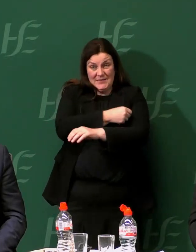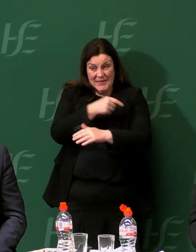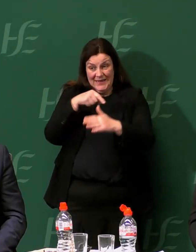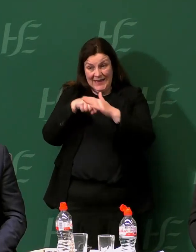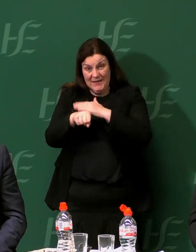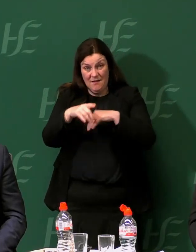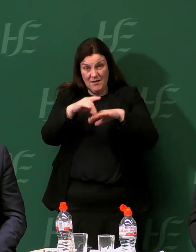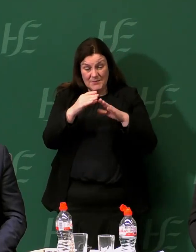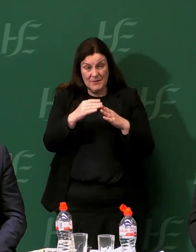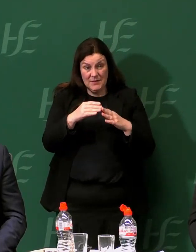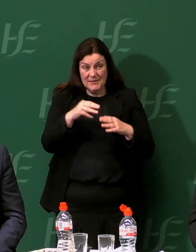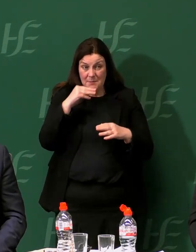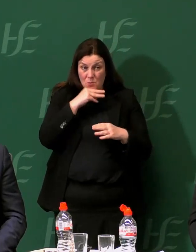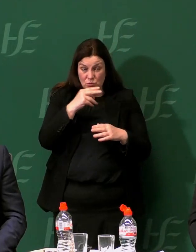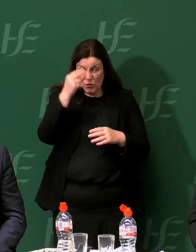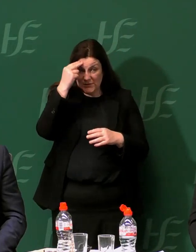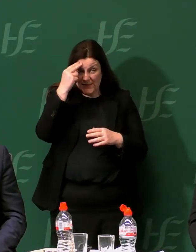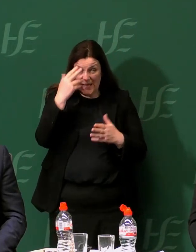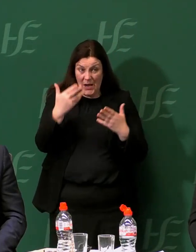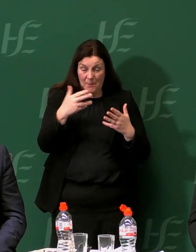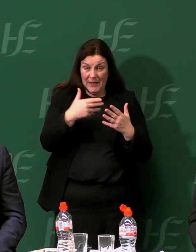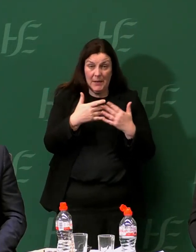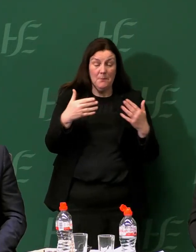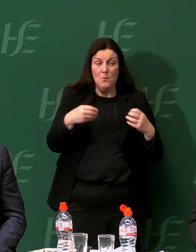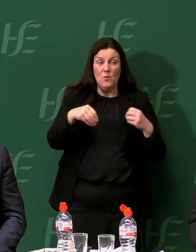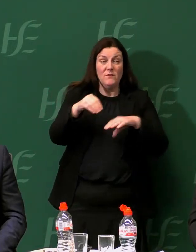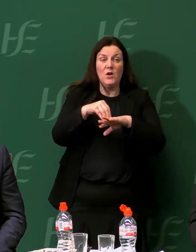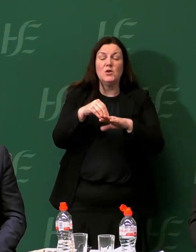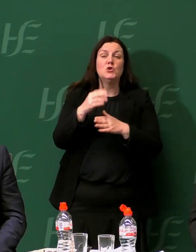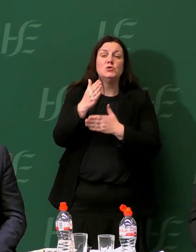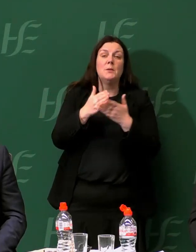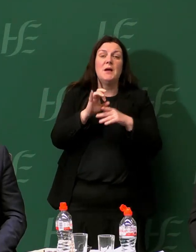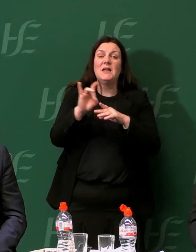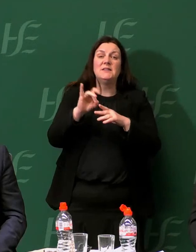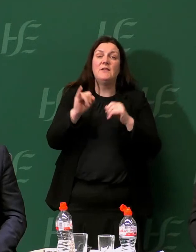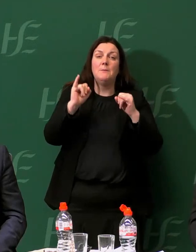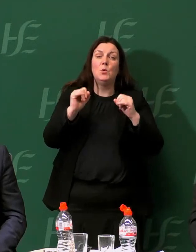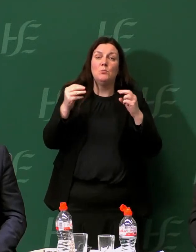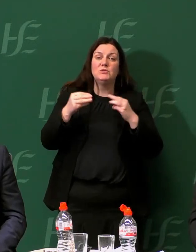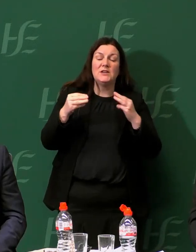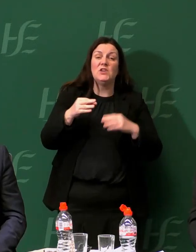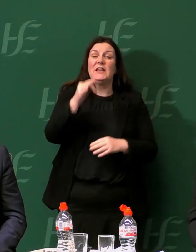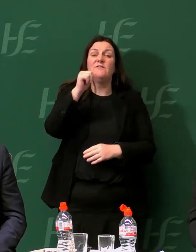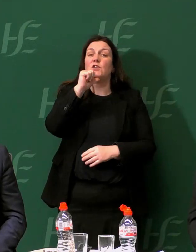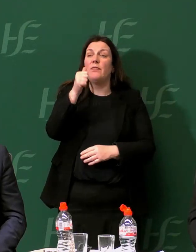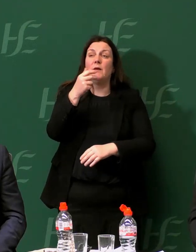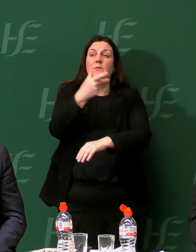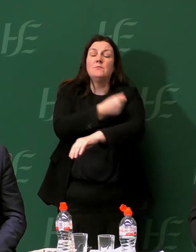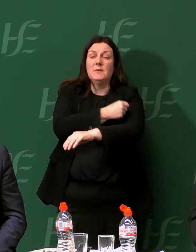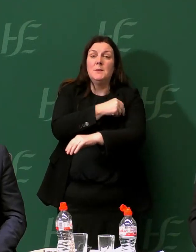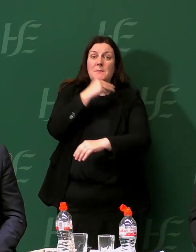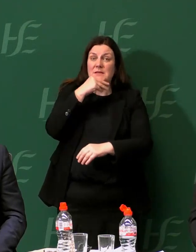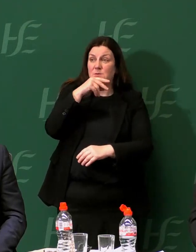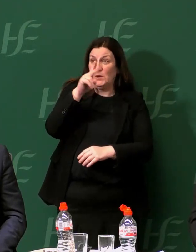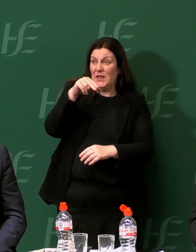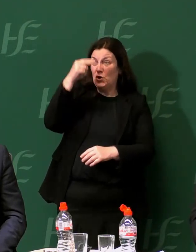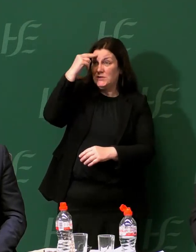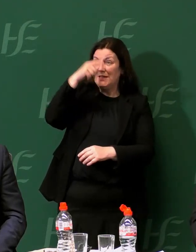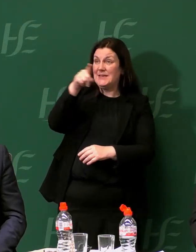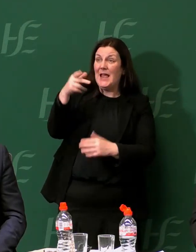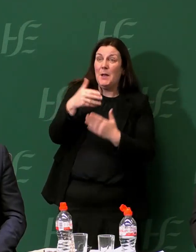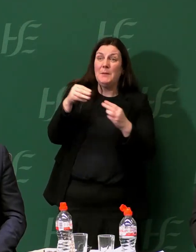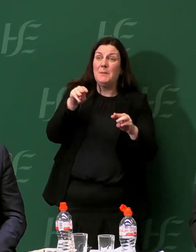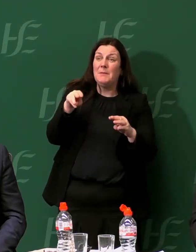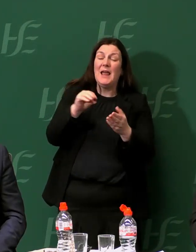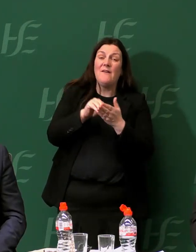important for us to understand how many of those are moving forward, particularly in the next 6 months, with some level of immunity? If they're not going to get vaccinated, at least we need to understand how many of them are